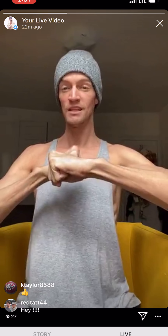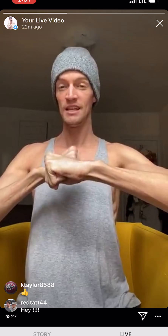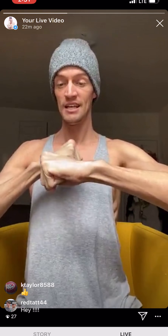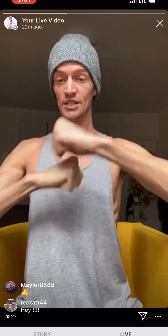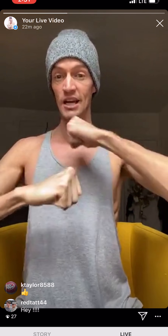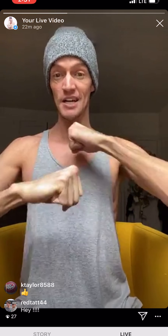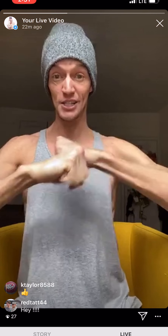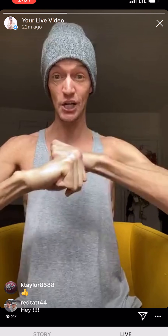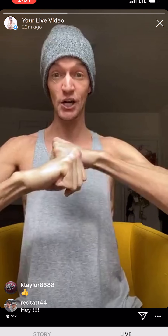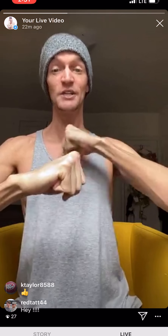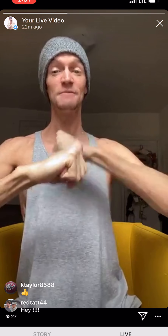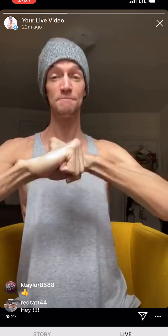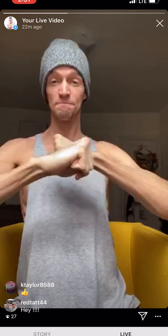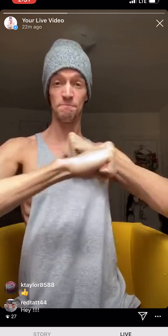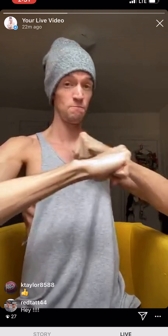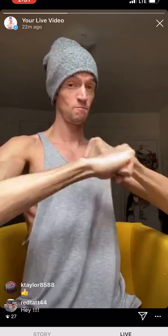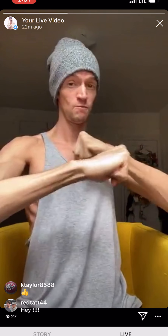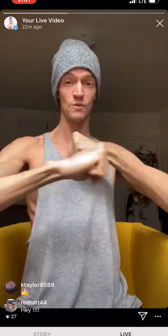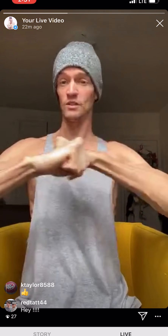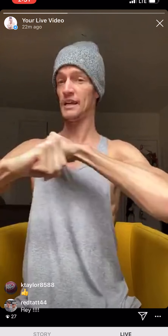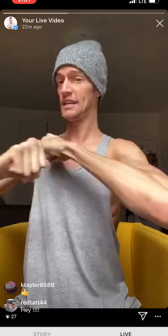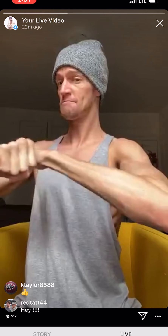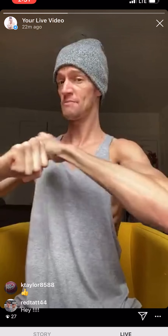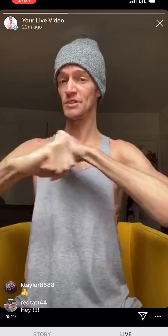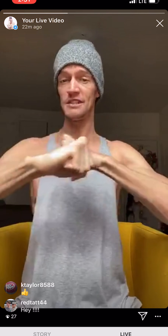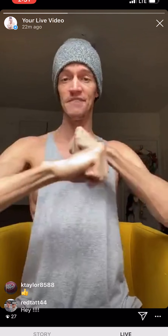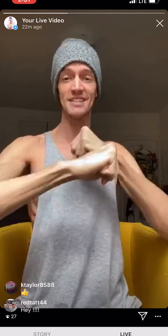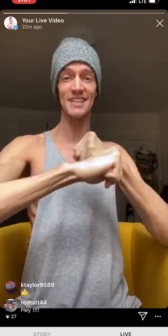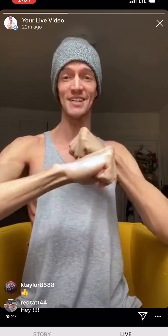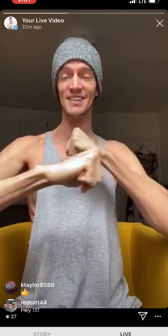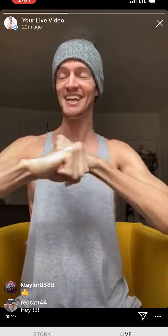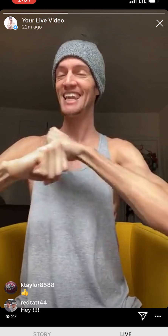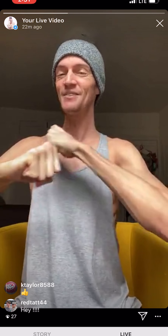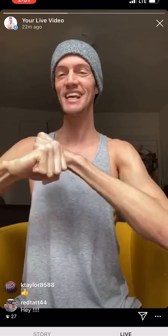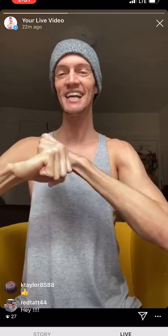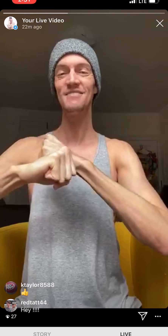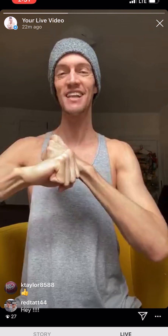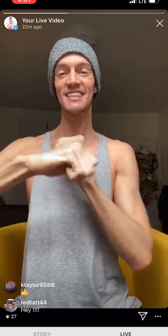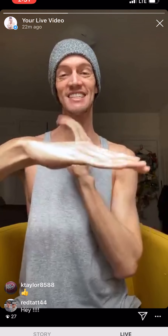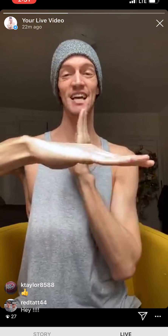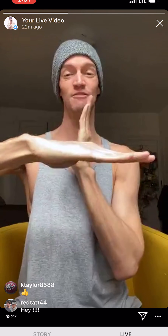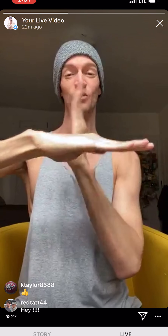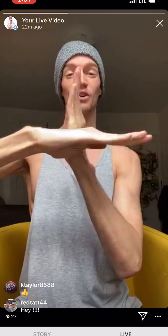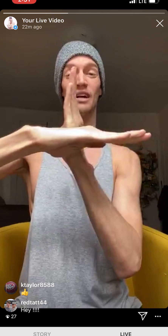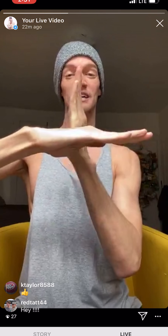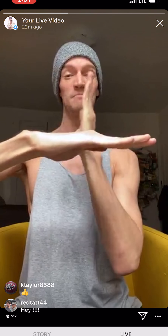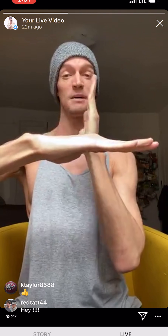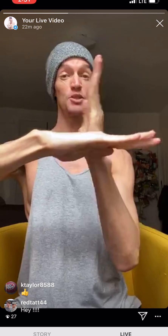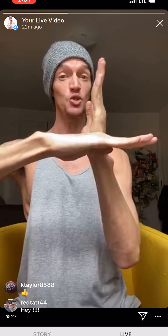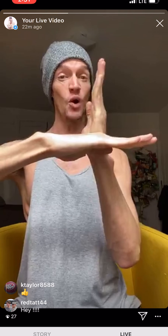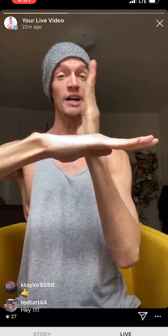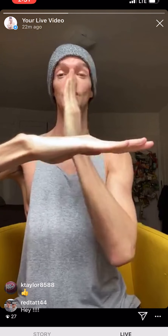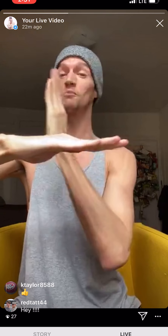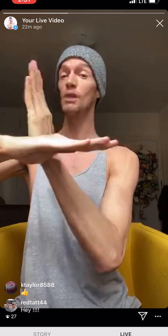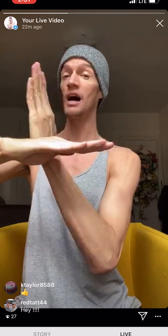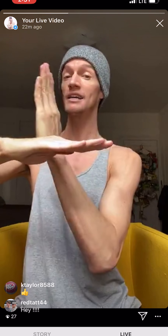Uh, to guard. Like, yep, there's a defense there. That was kind of like the sign for, um, obstruct or block that